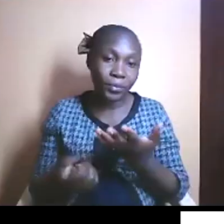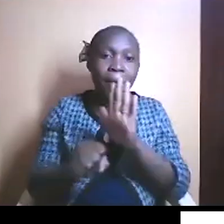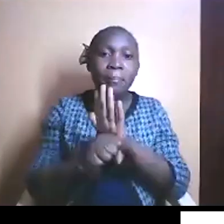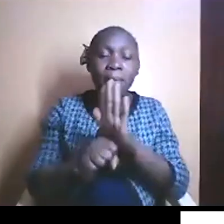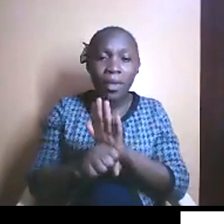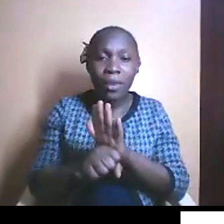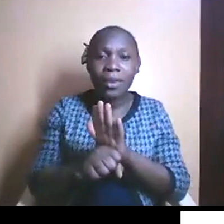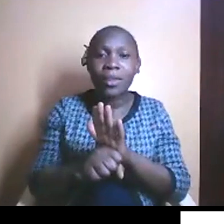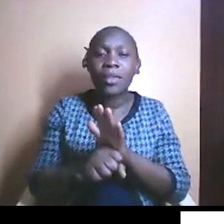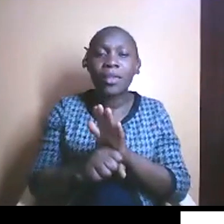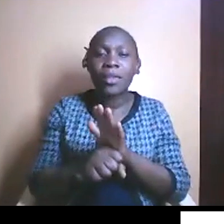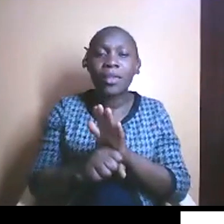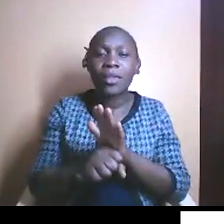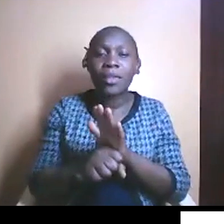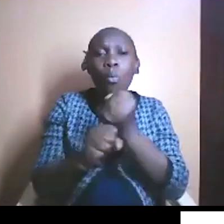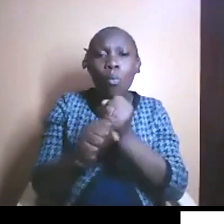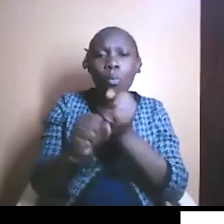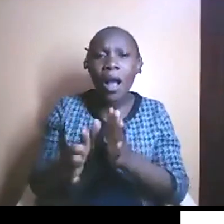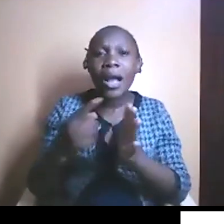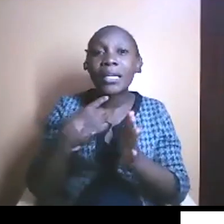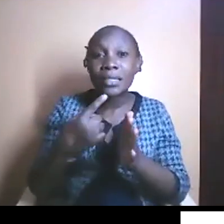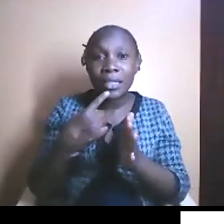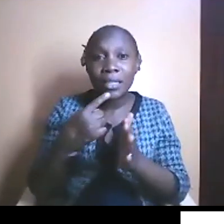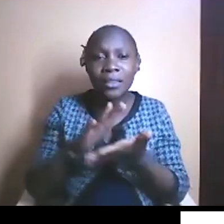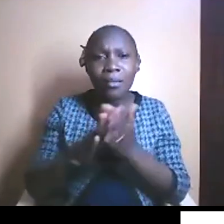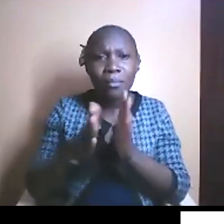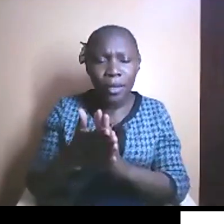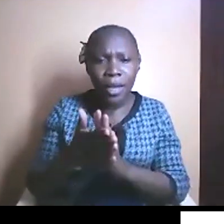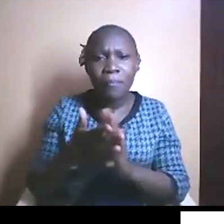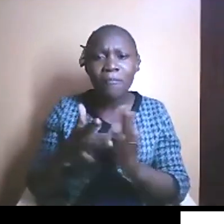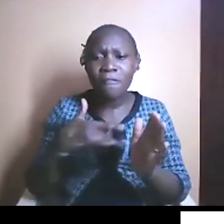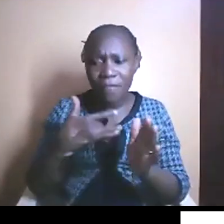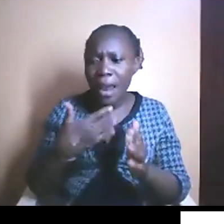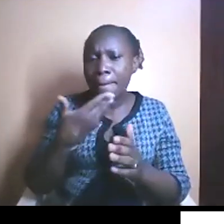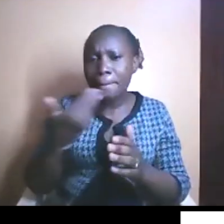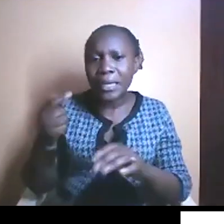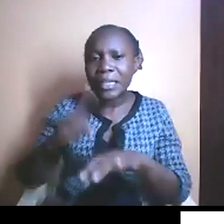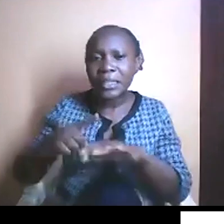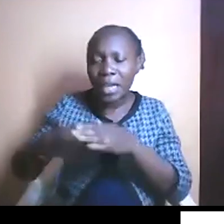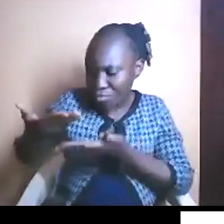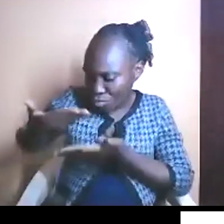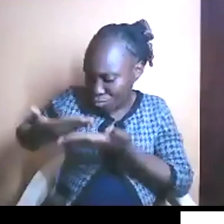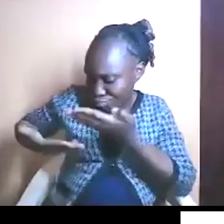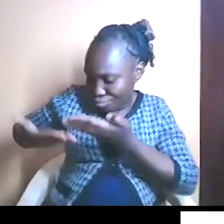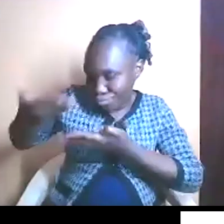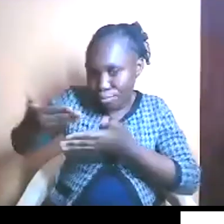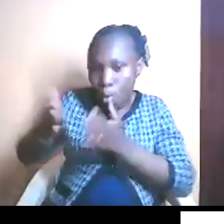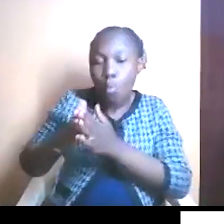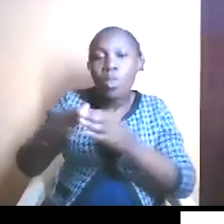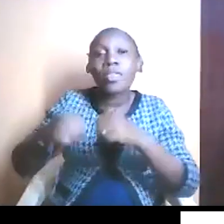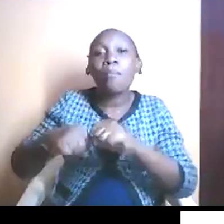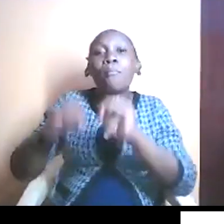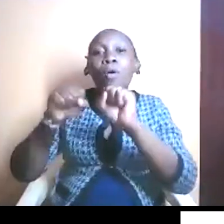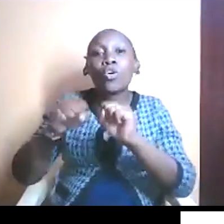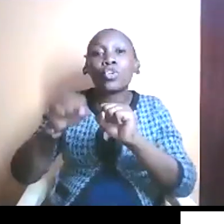employees report that it makes them more after they've had a conversation with their bosses on how to work better, all right? So try